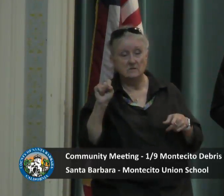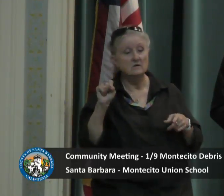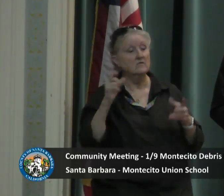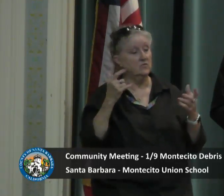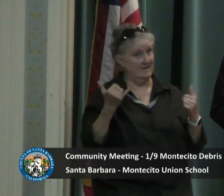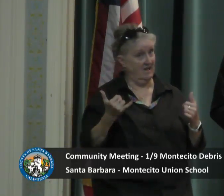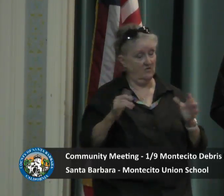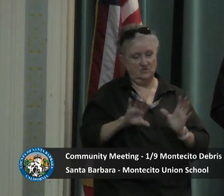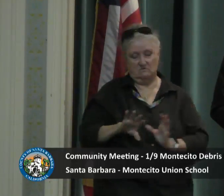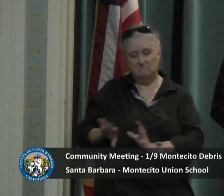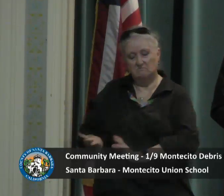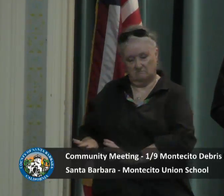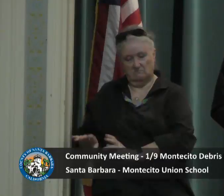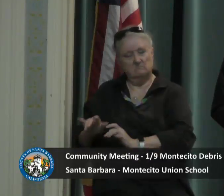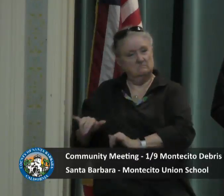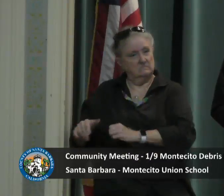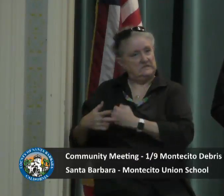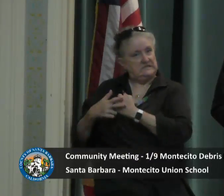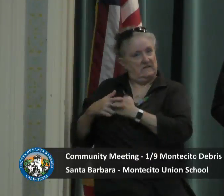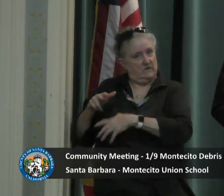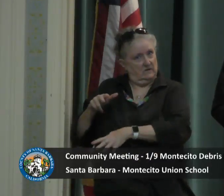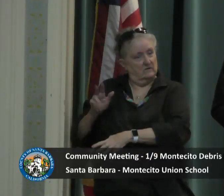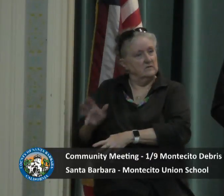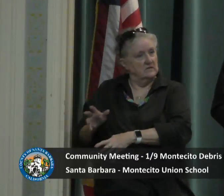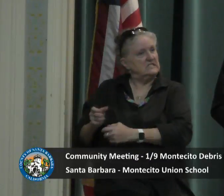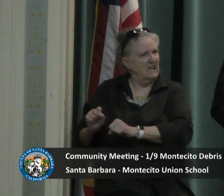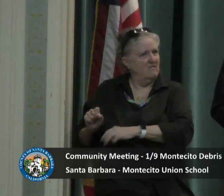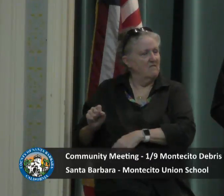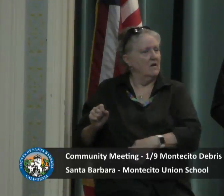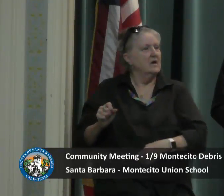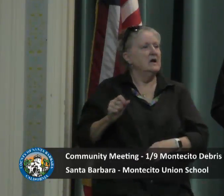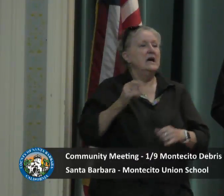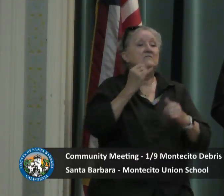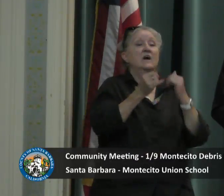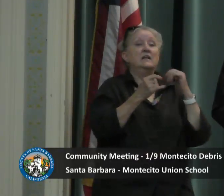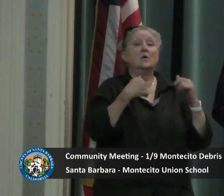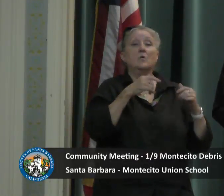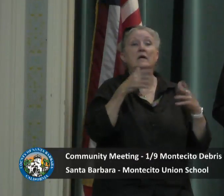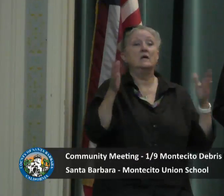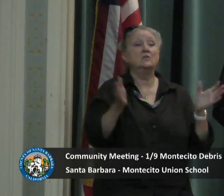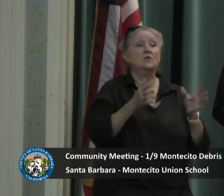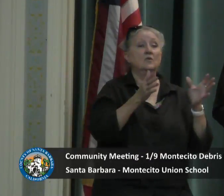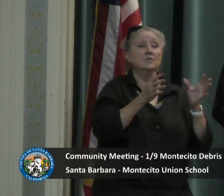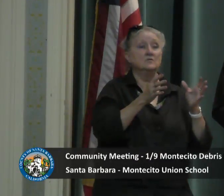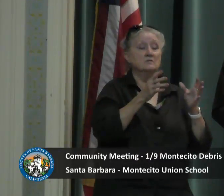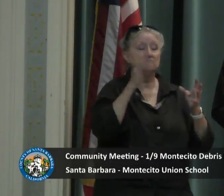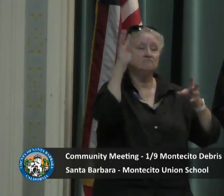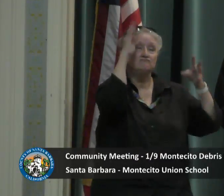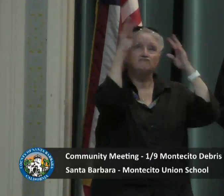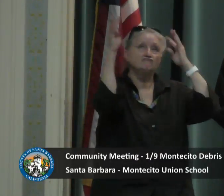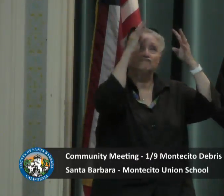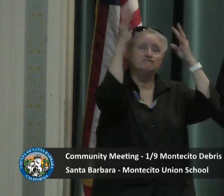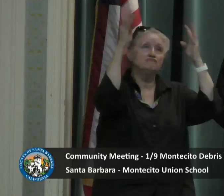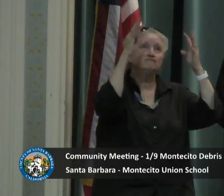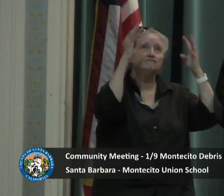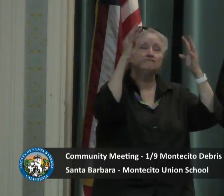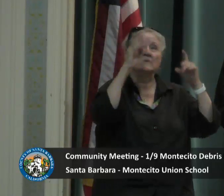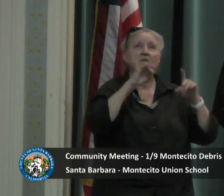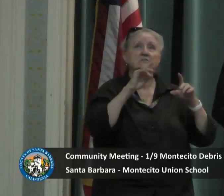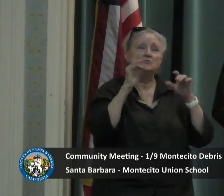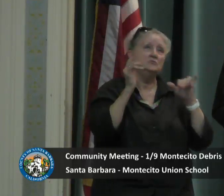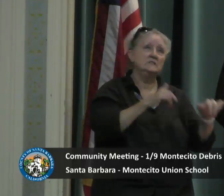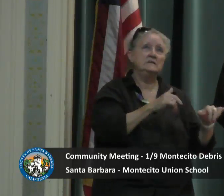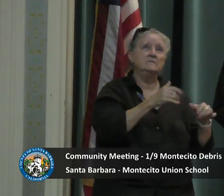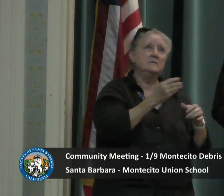material aside, someplace safe. Finally, we are encouraging people to find innovative ways to keep the material on their